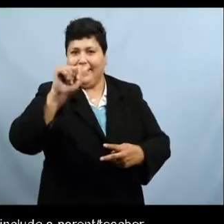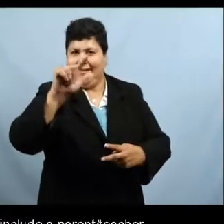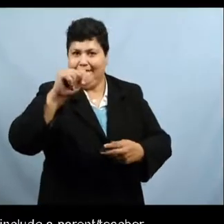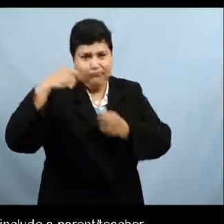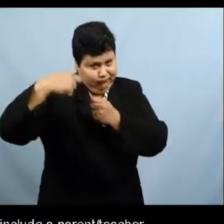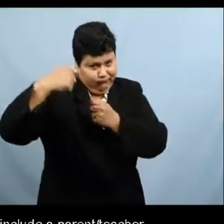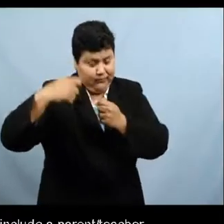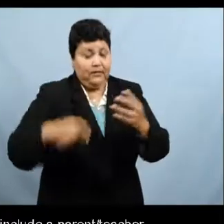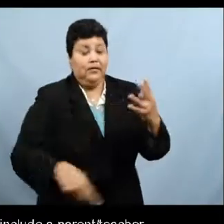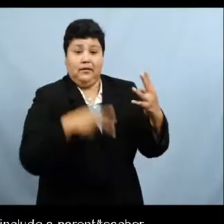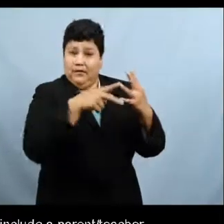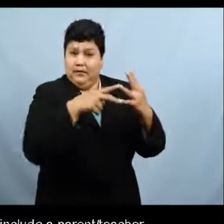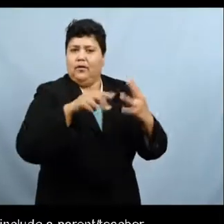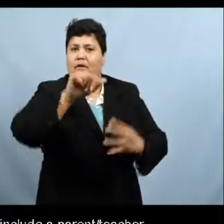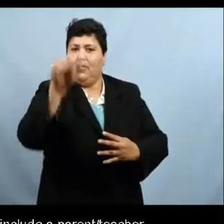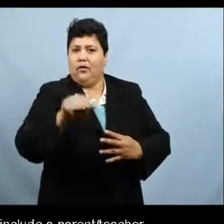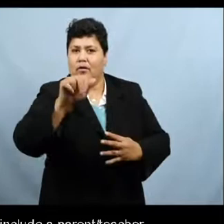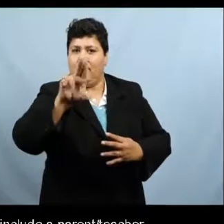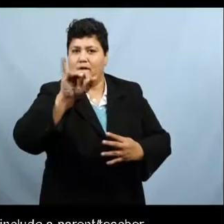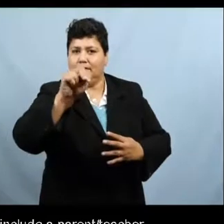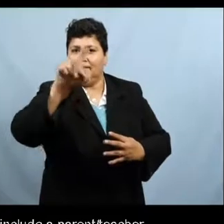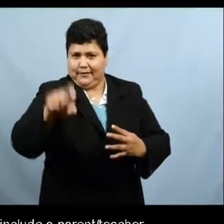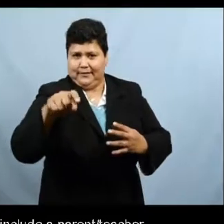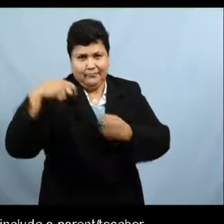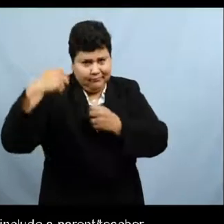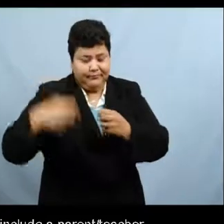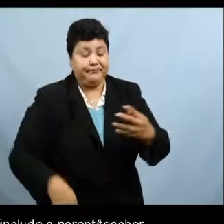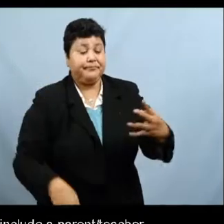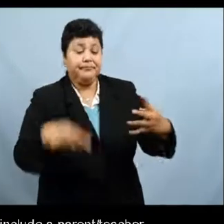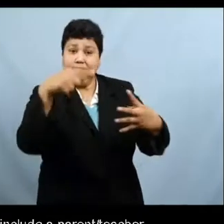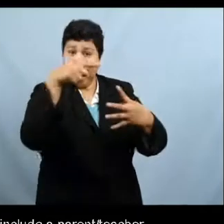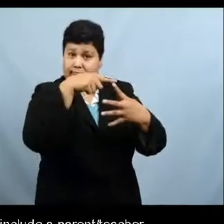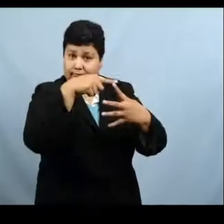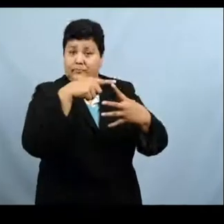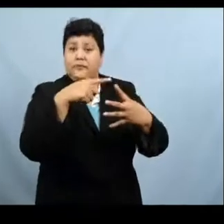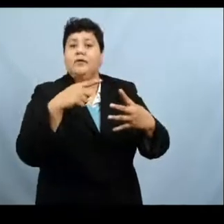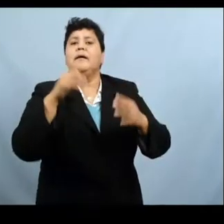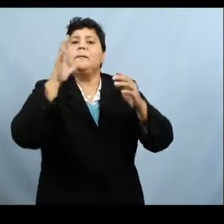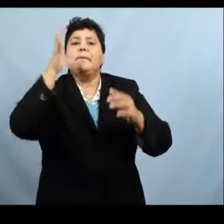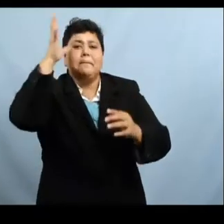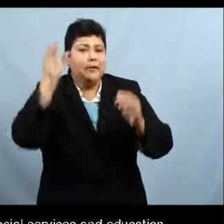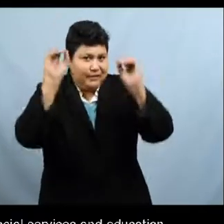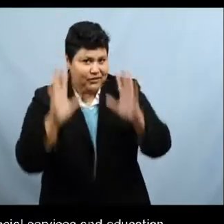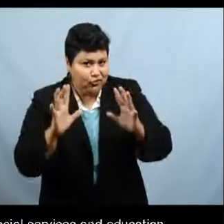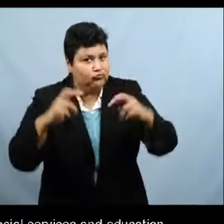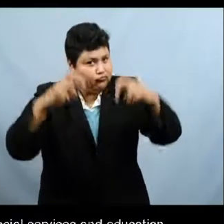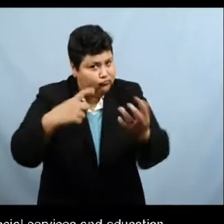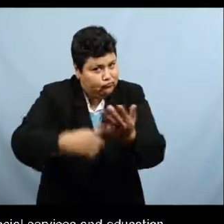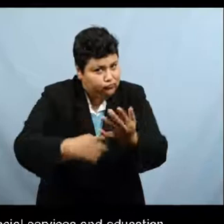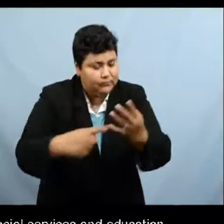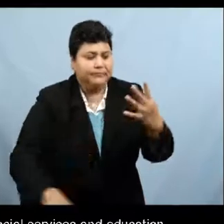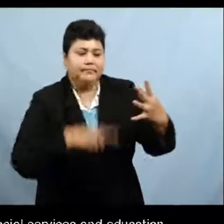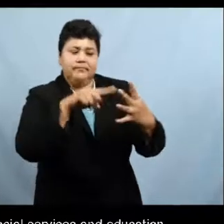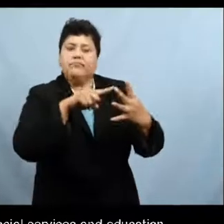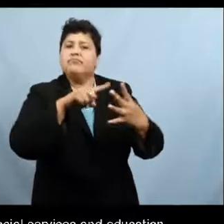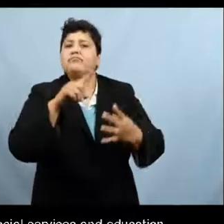The 2 filmed in Los Angeles include a parent-teacher conference and a mock VRS call. The 2 filmed in